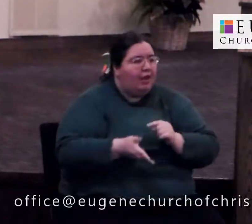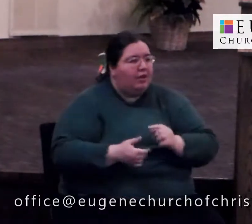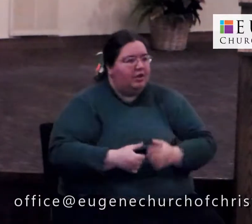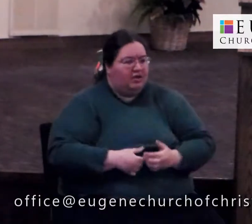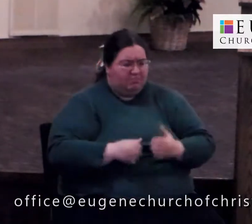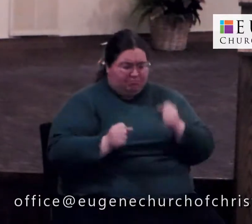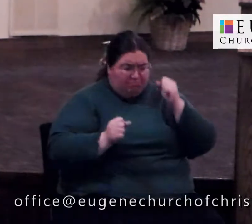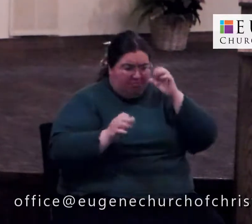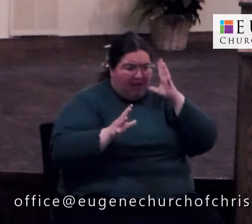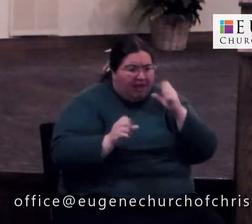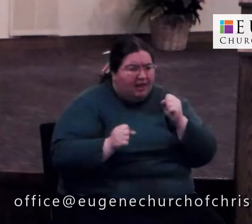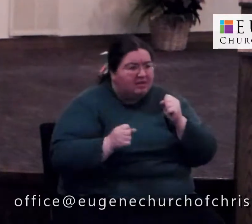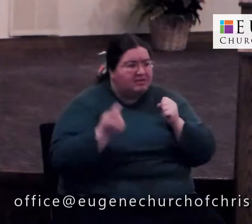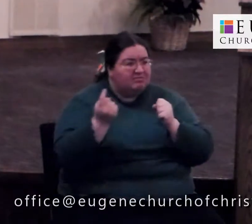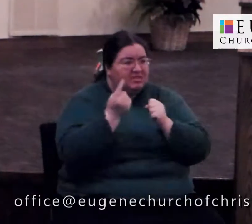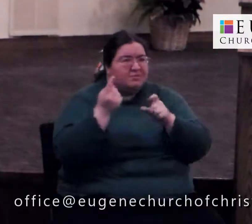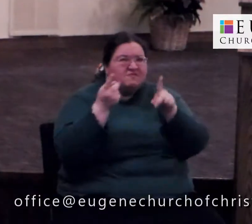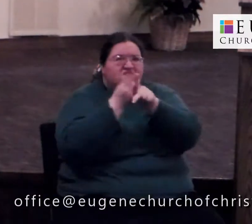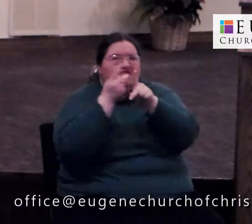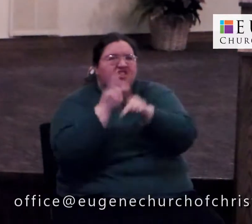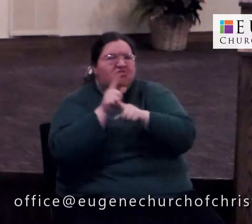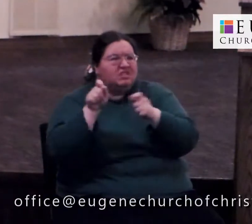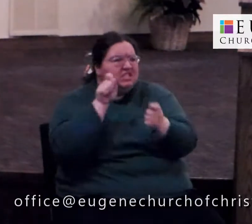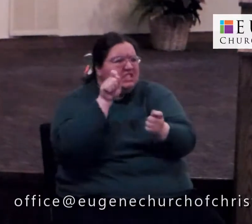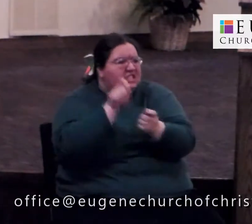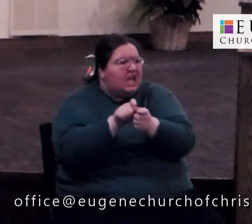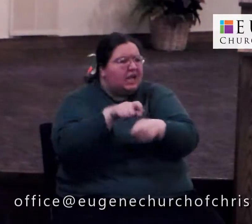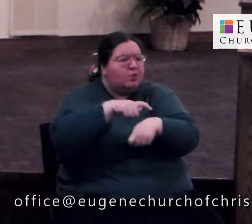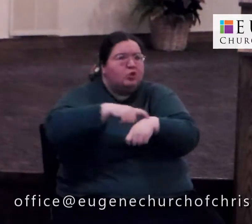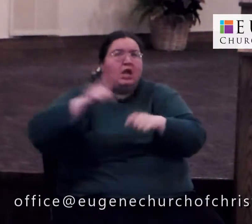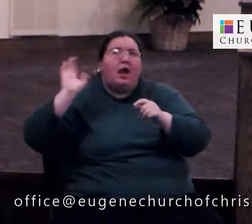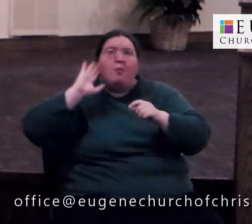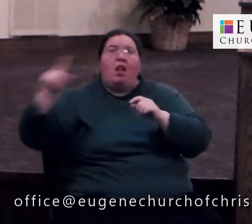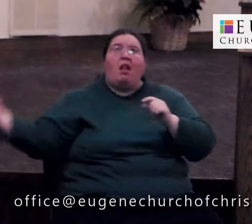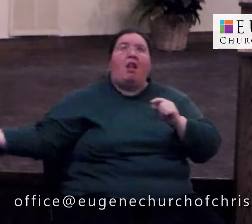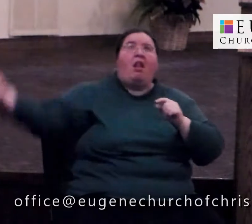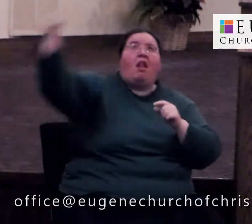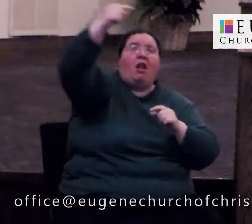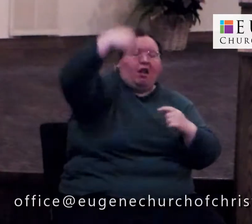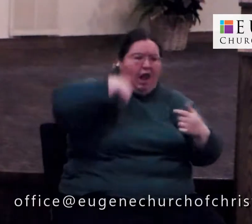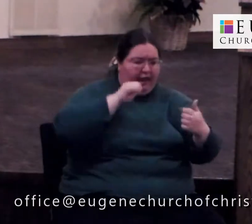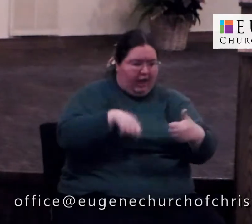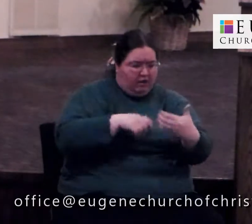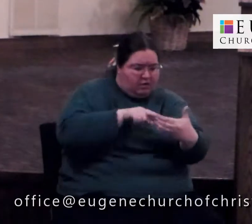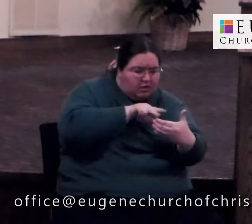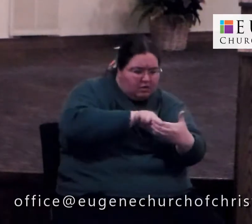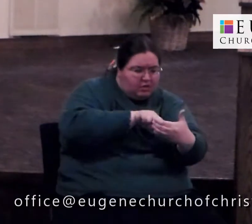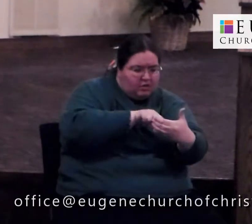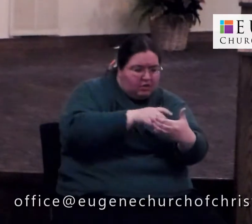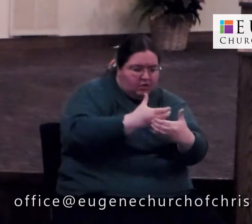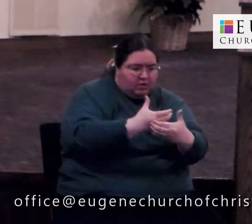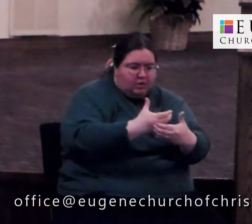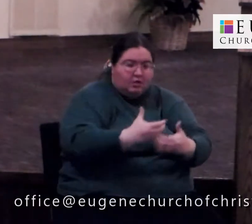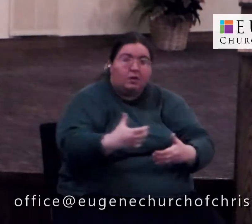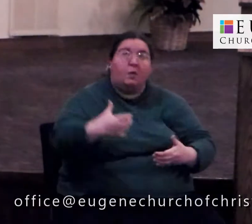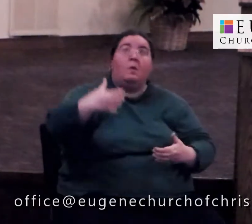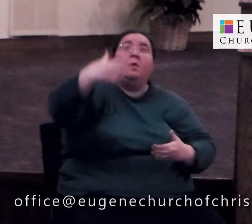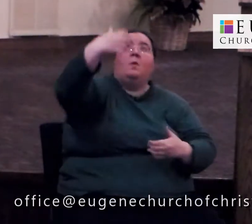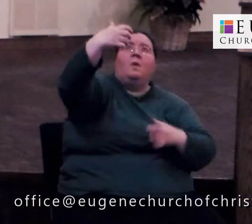that out, and it is on my phone, and I can point my phone where it says it's going to be because my phone also has a compass, and I can follow